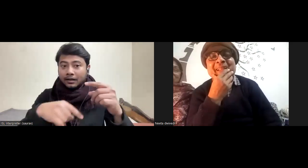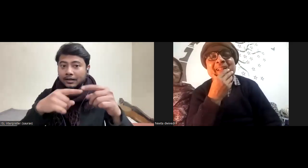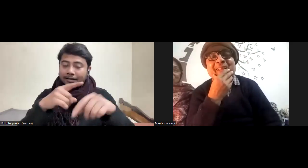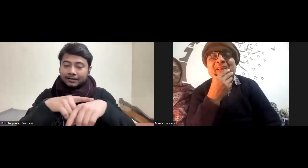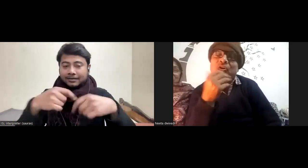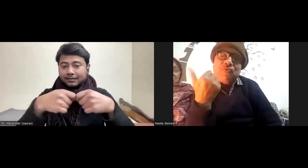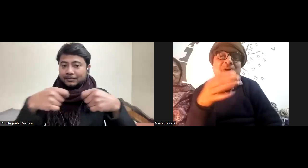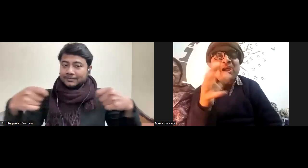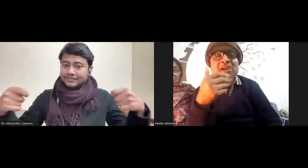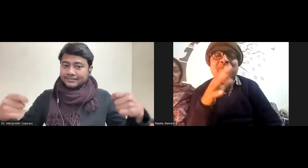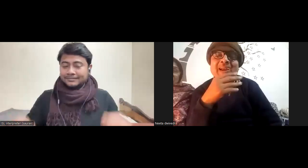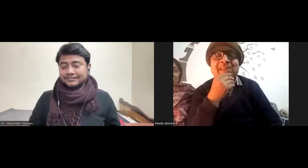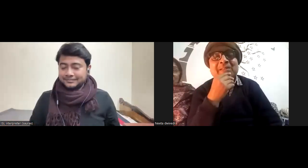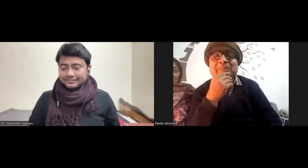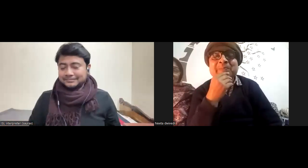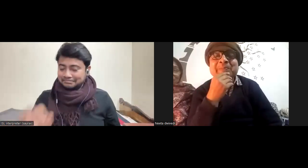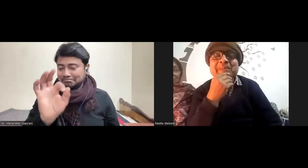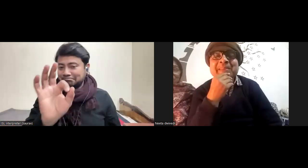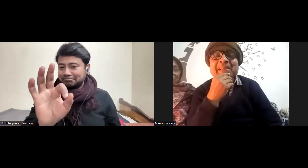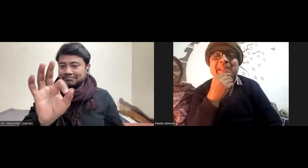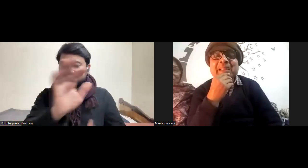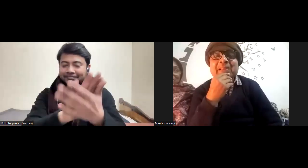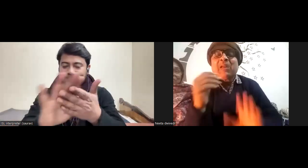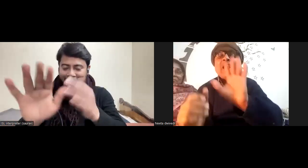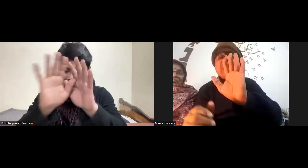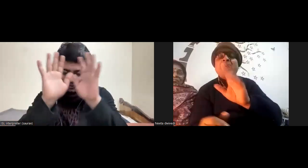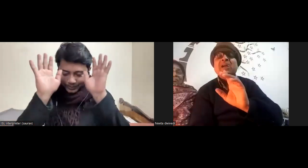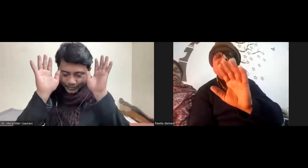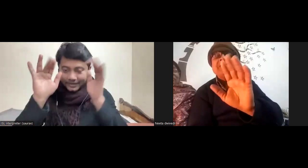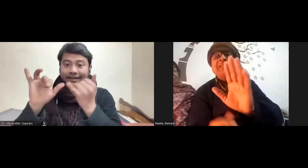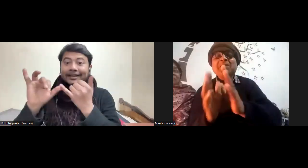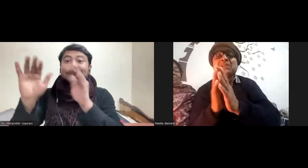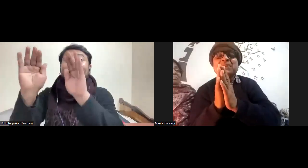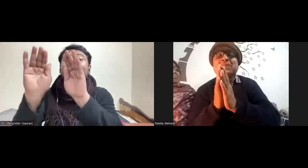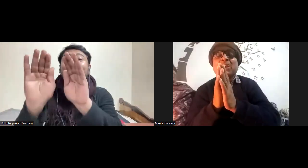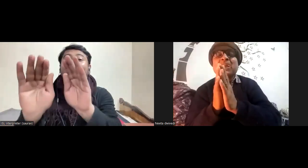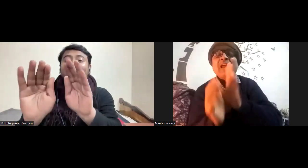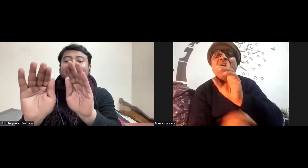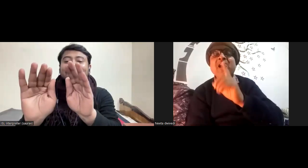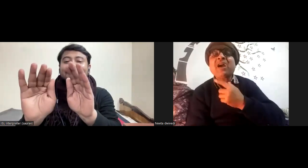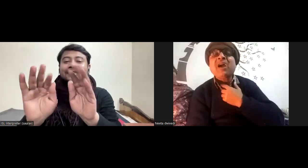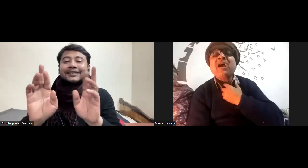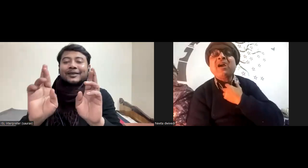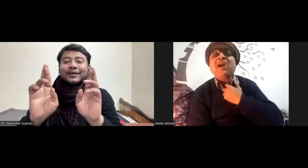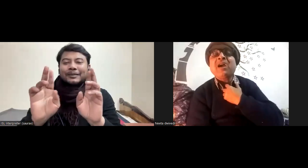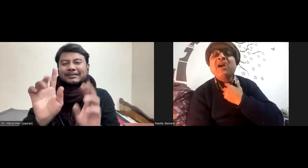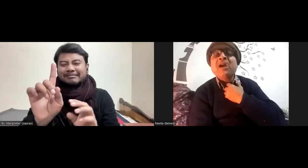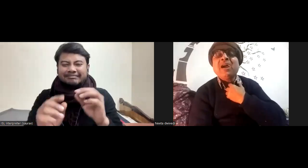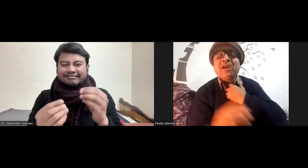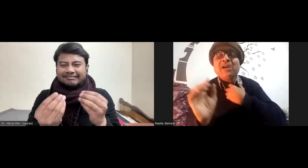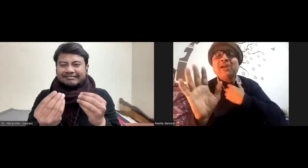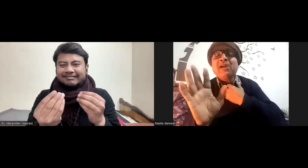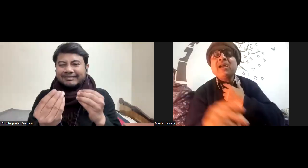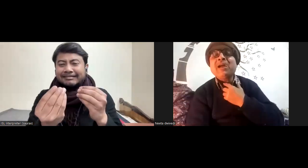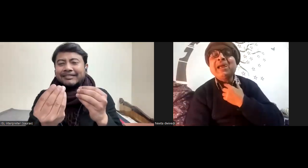But very good. Hari Bol. May Krishna give you his love and blessings. And to all of you